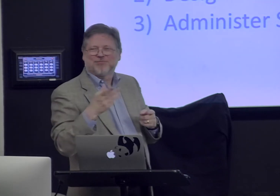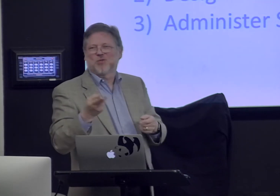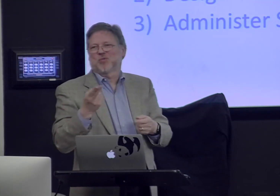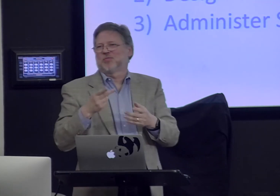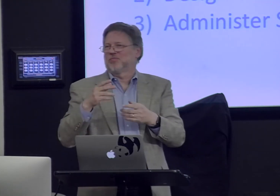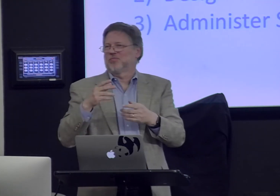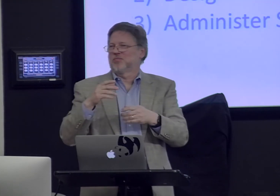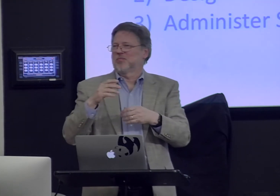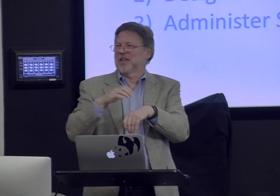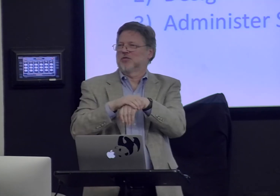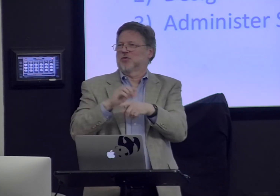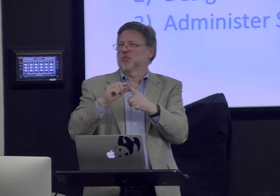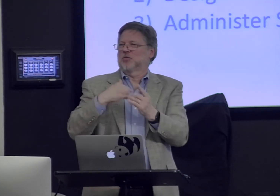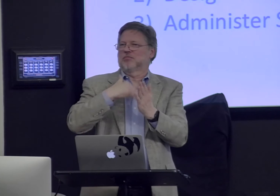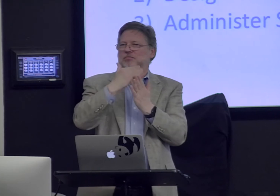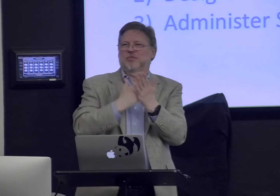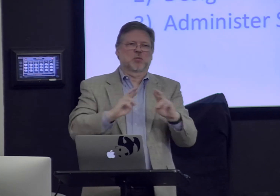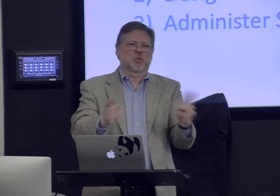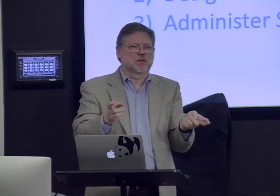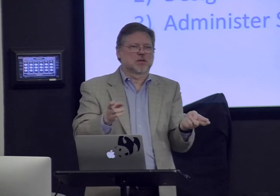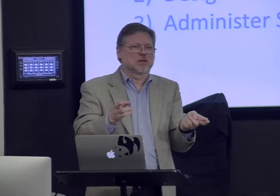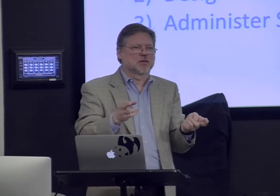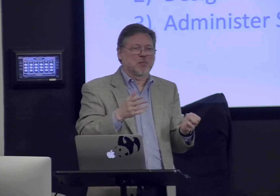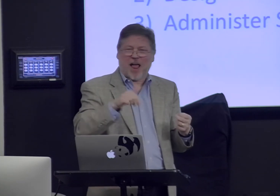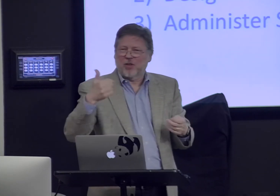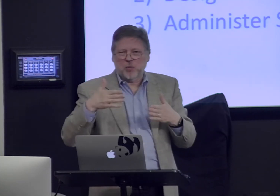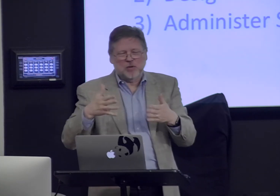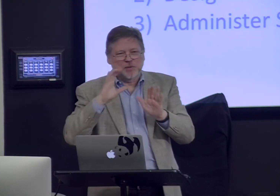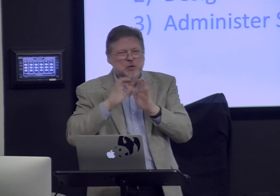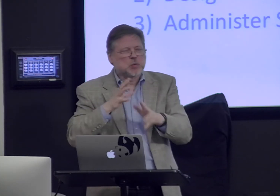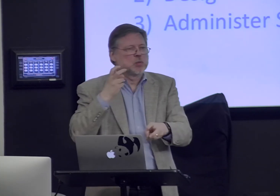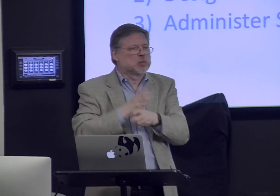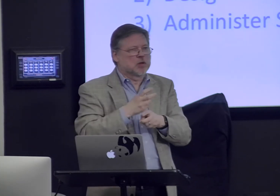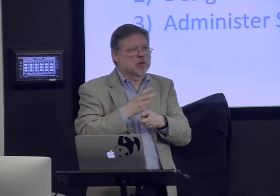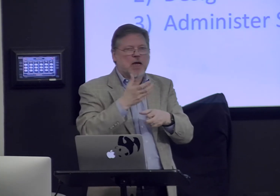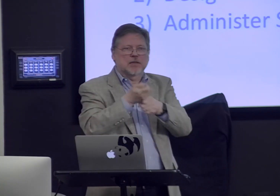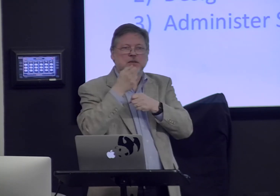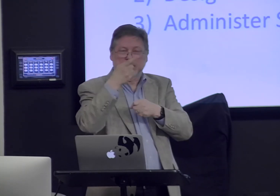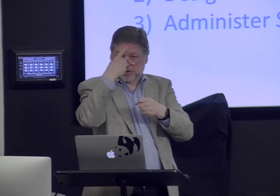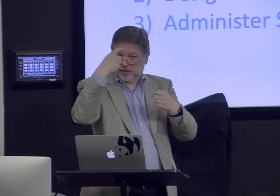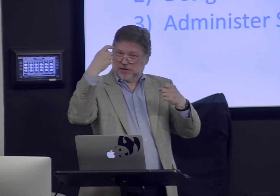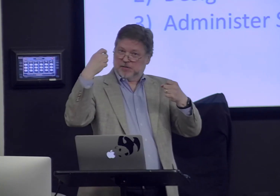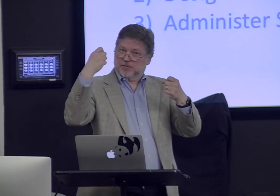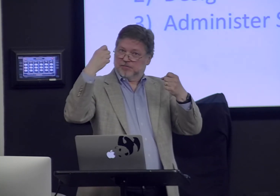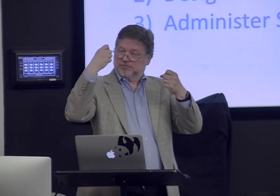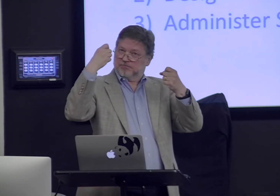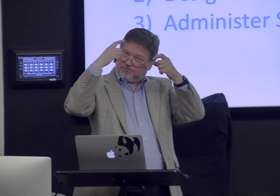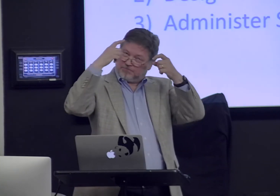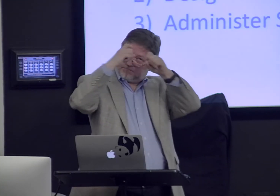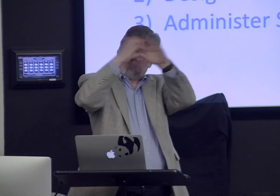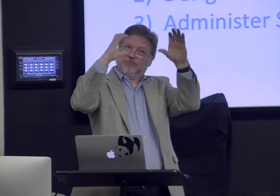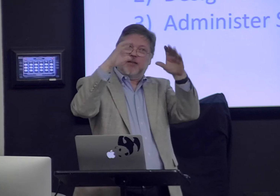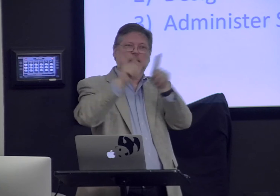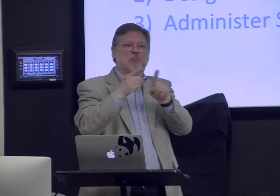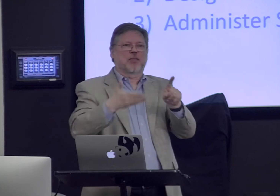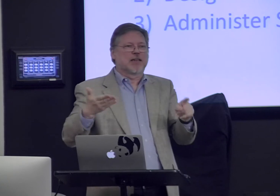to understand, one geographic area to understand the mental lexicon. And in order to elicit